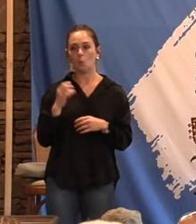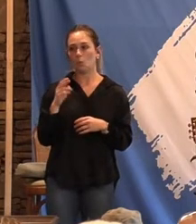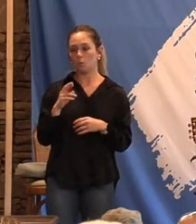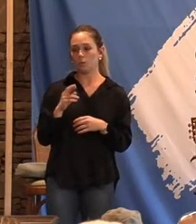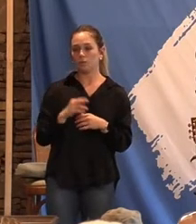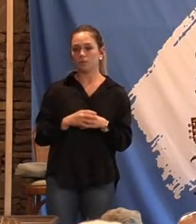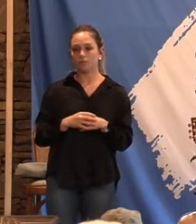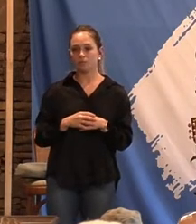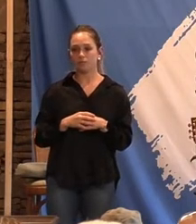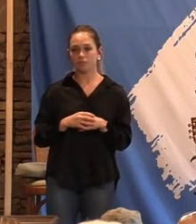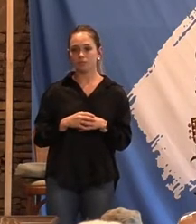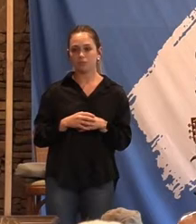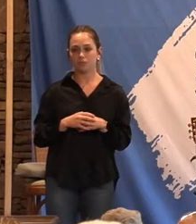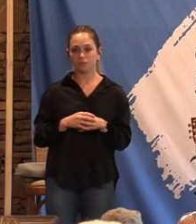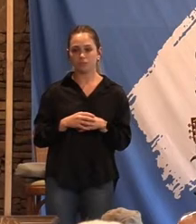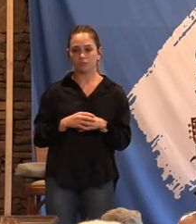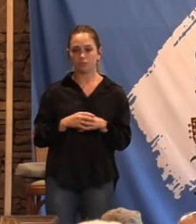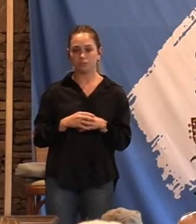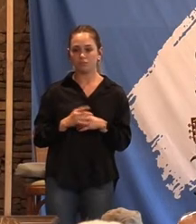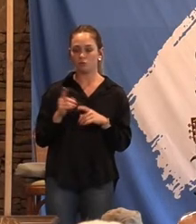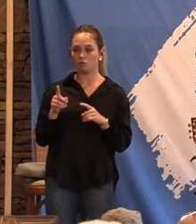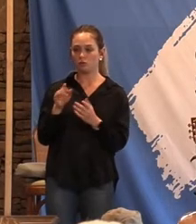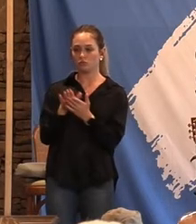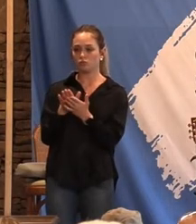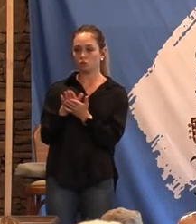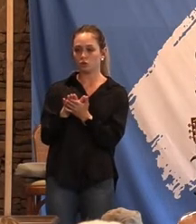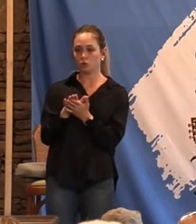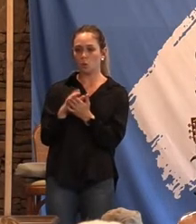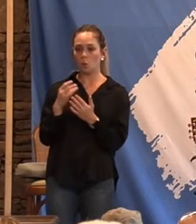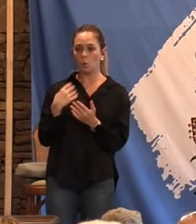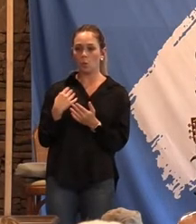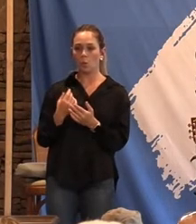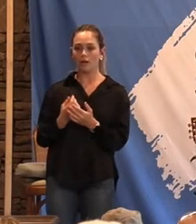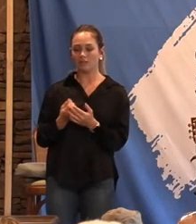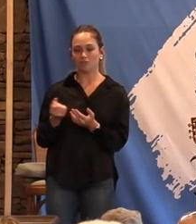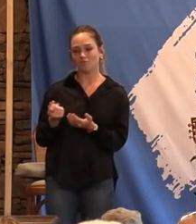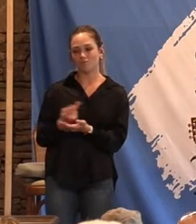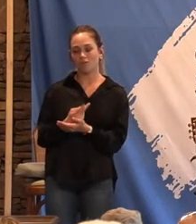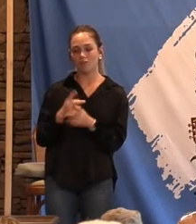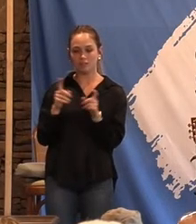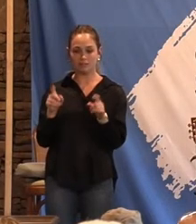or you go to school and you flunk a test,